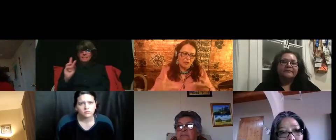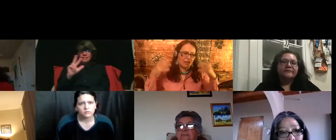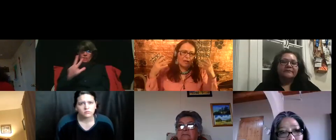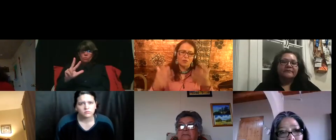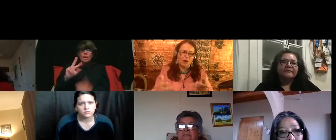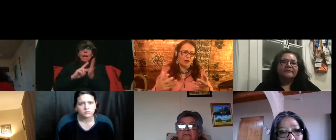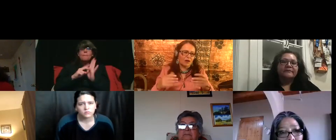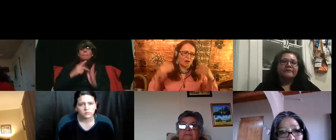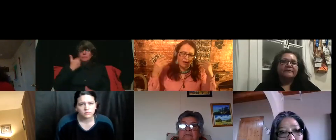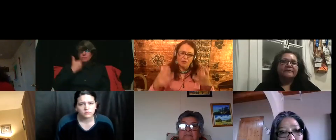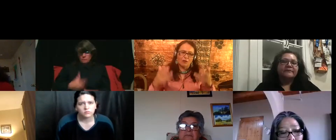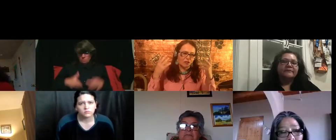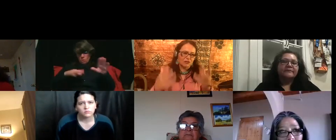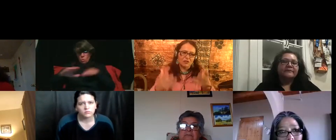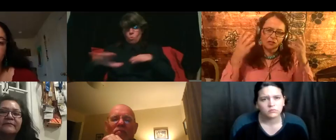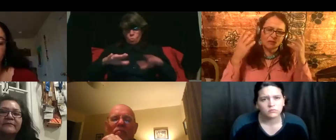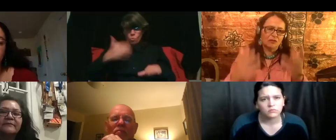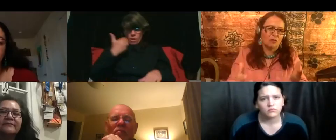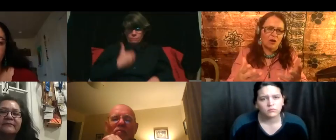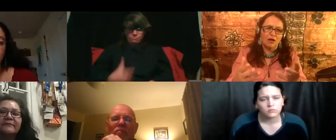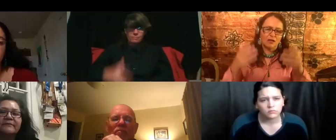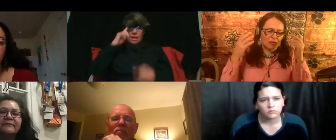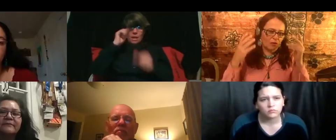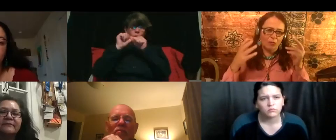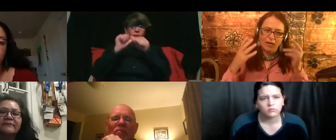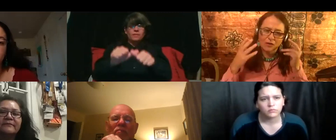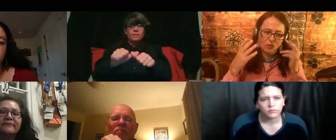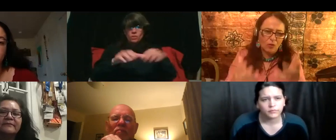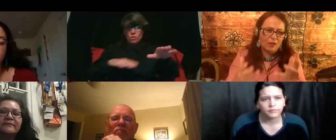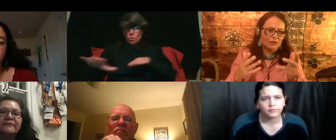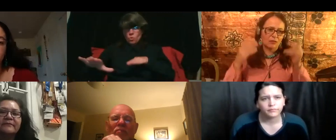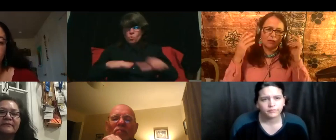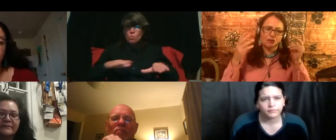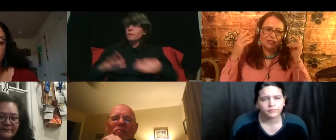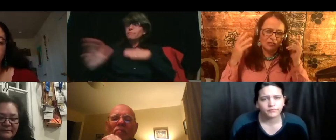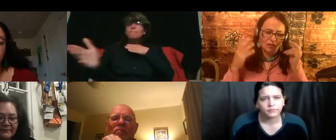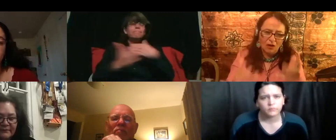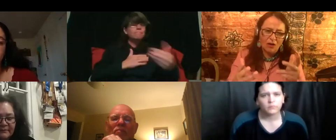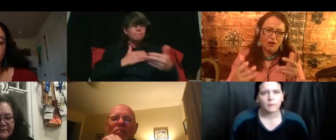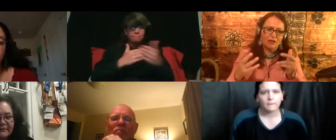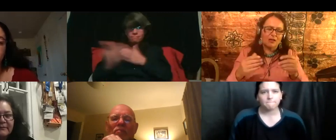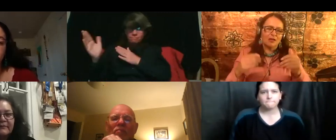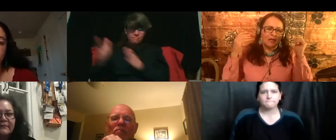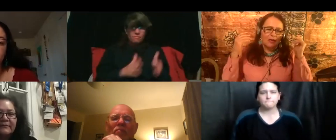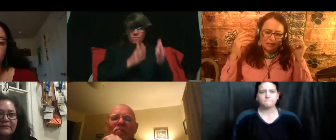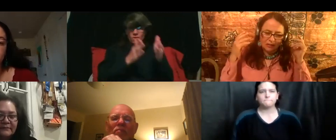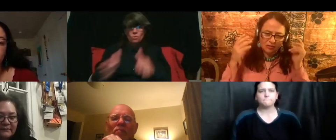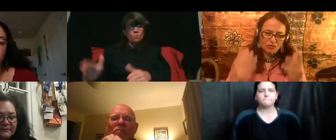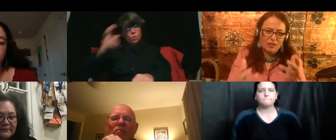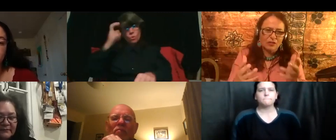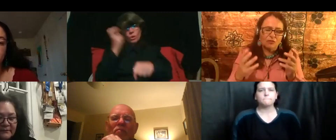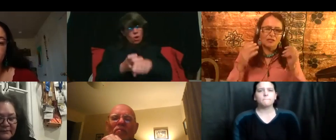me, I walk, I will continue to walk no matter what. The road is hard,